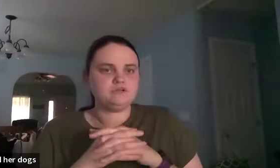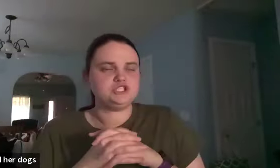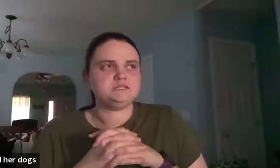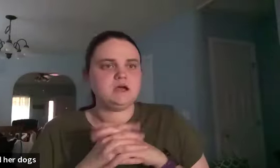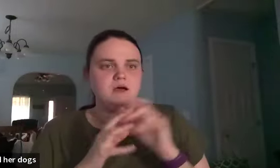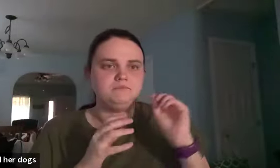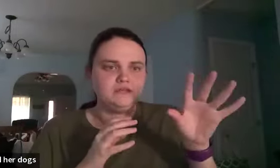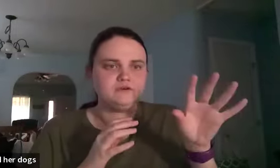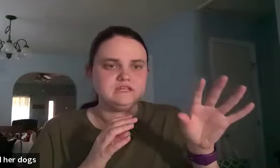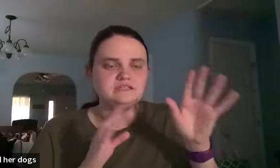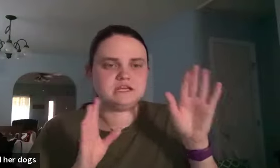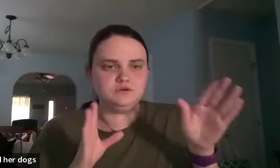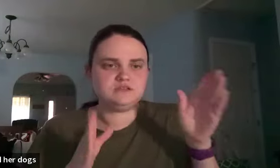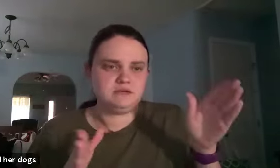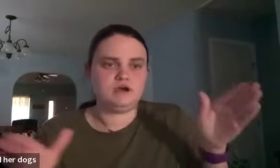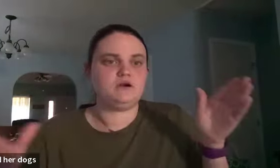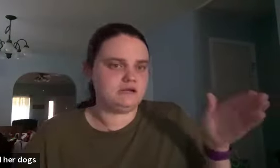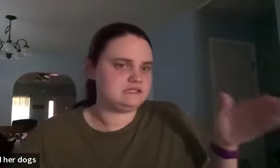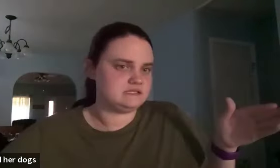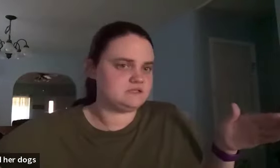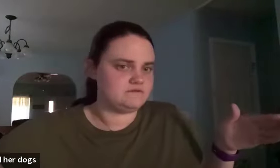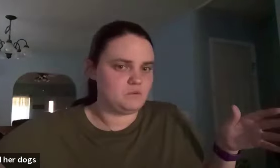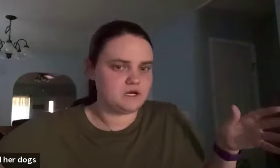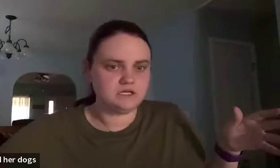was just putting those in because I knew some people had already sent some stuff they wanted.